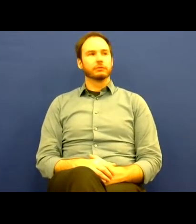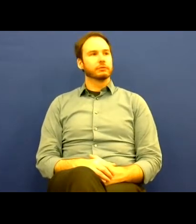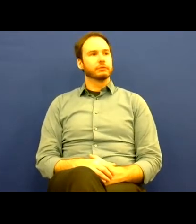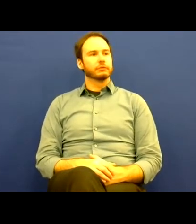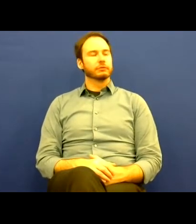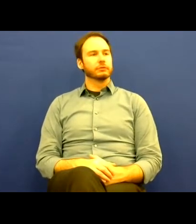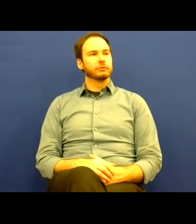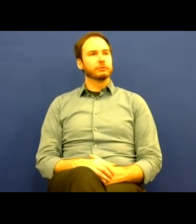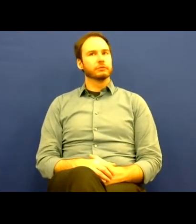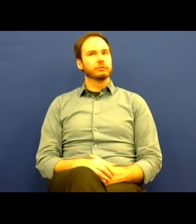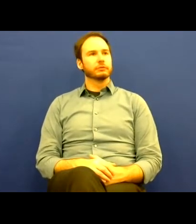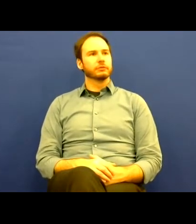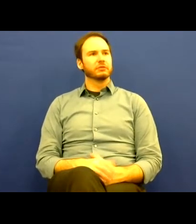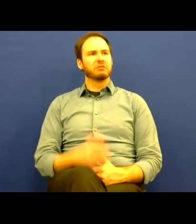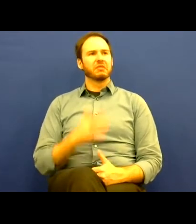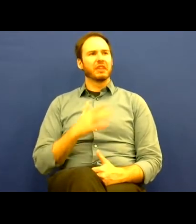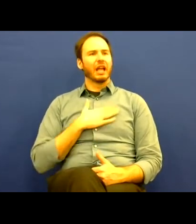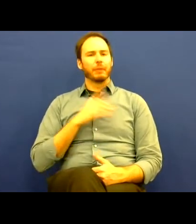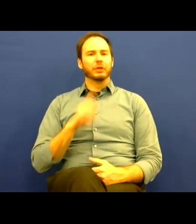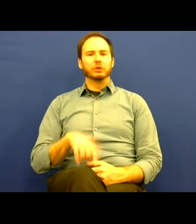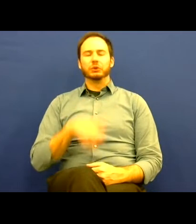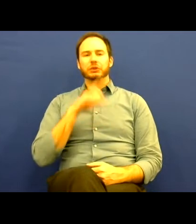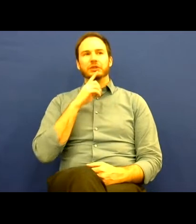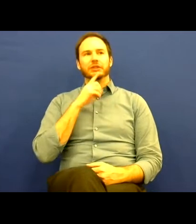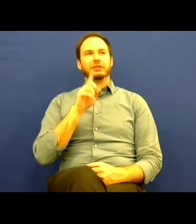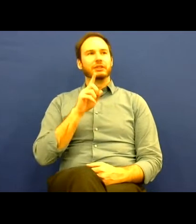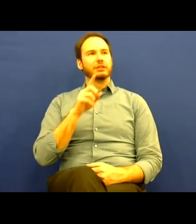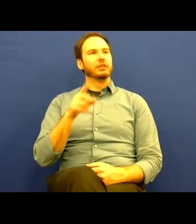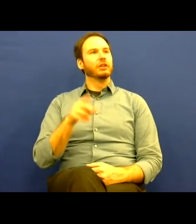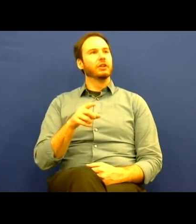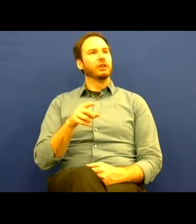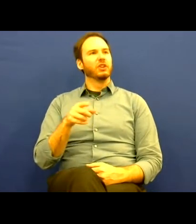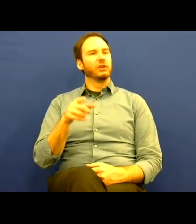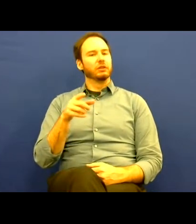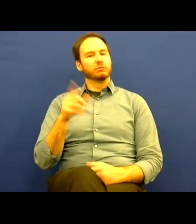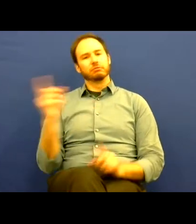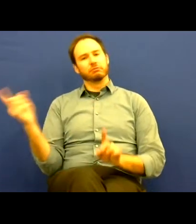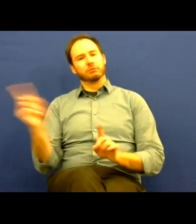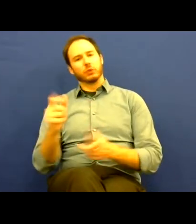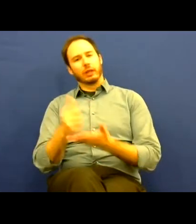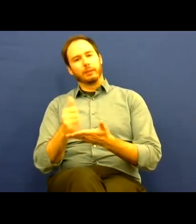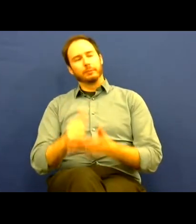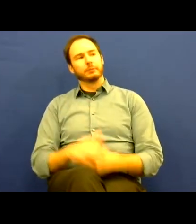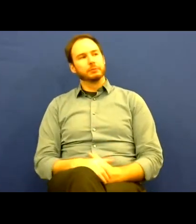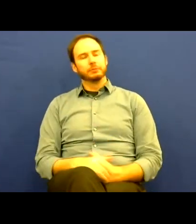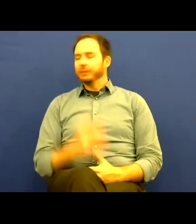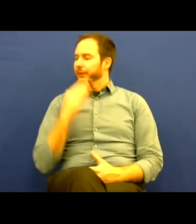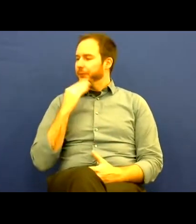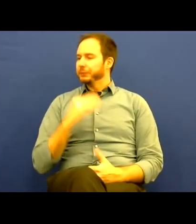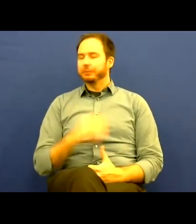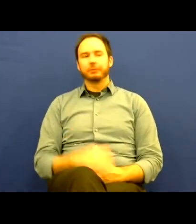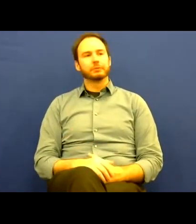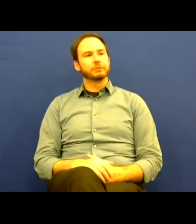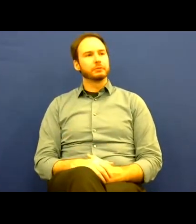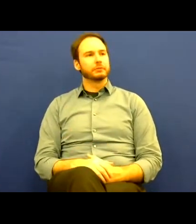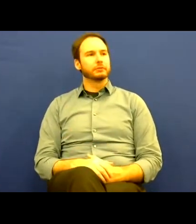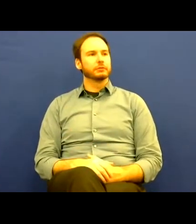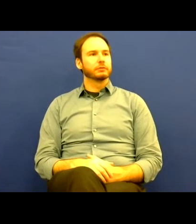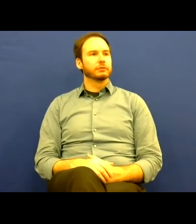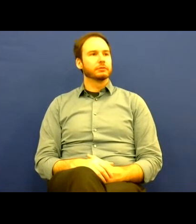It's not wanting to cooperate. I'll be able to do this without the plan. We're good. There you